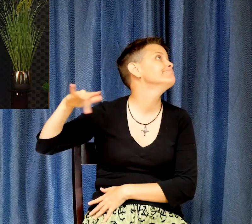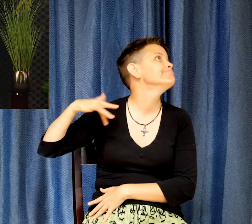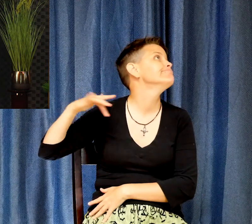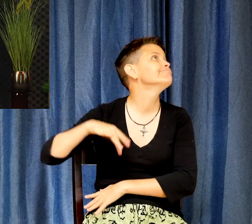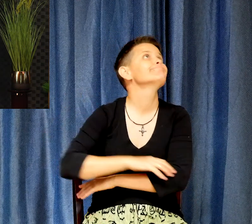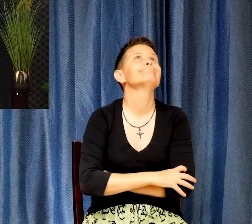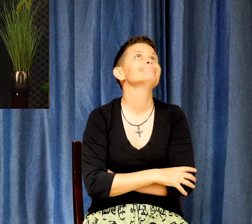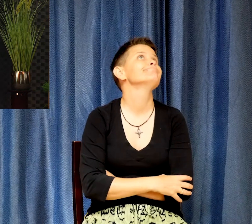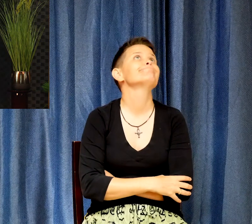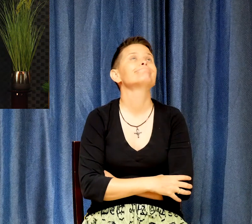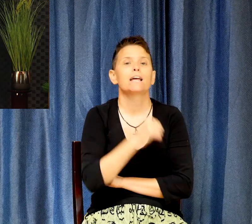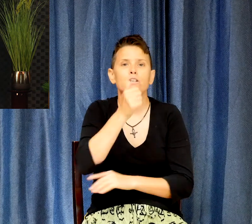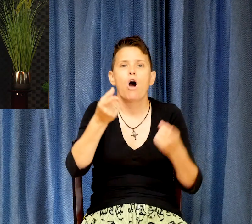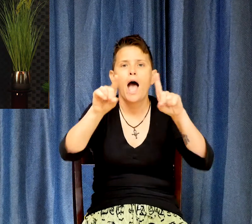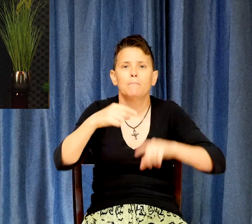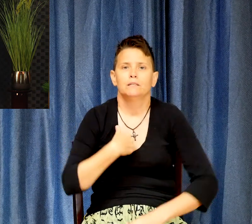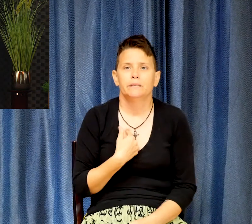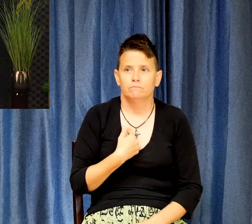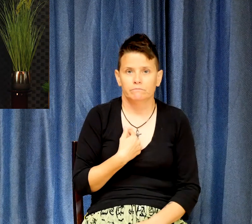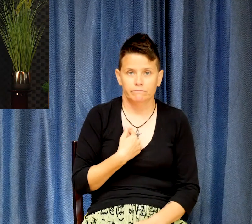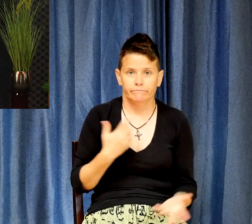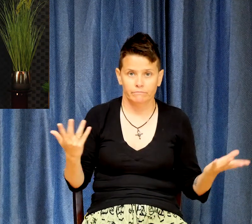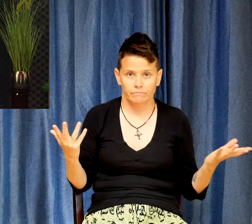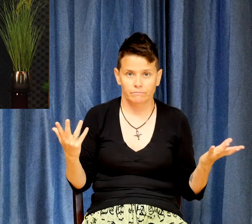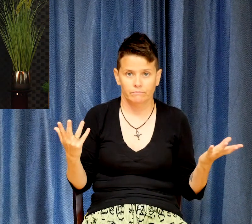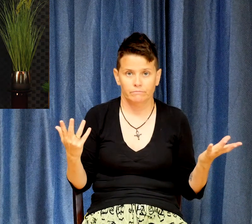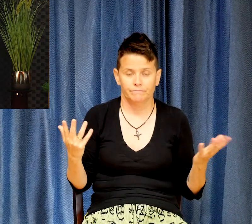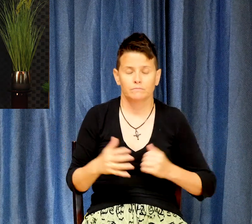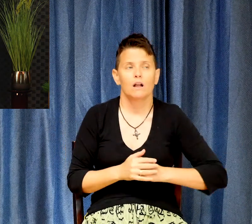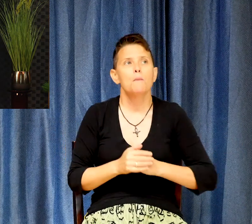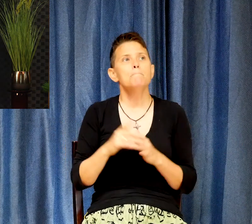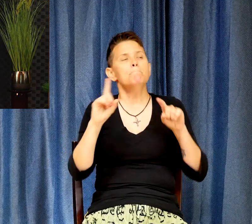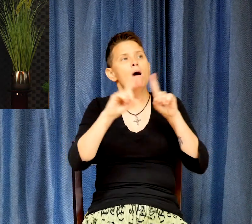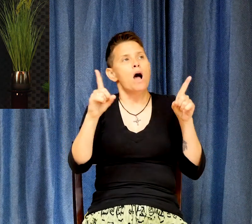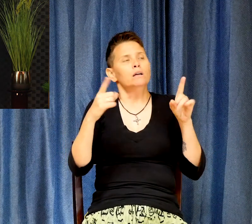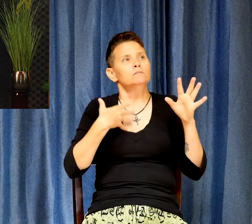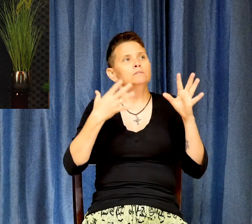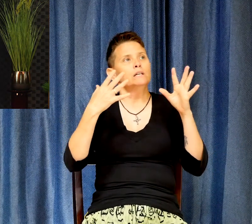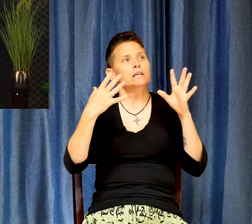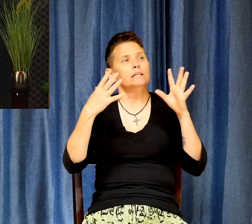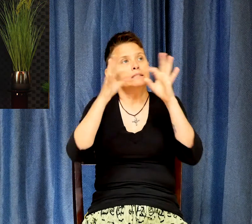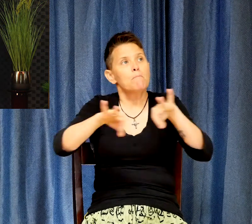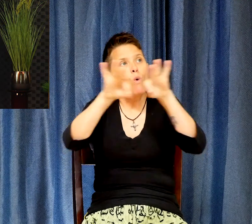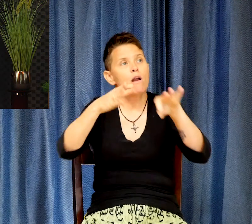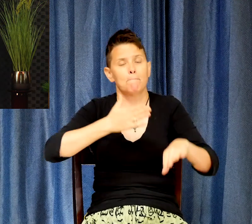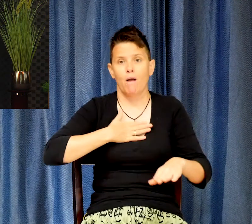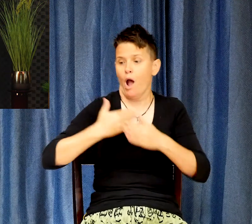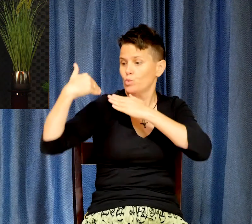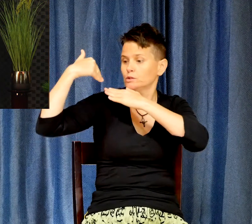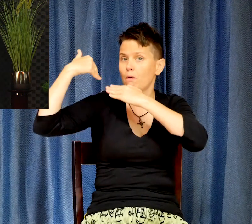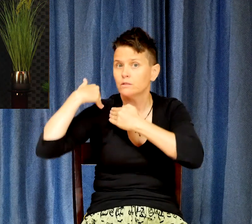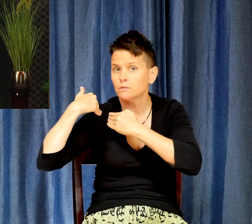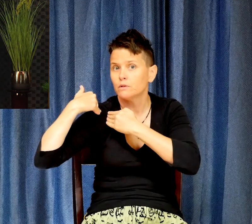pretend like these things are not happening. But it's also incumbent upon me as a human and as a privileged